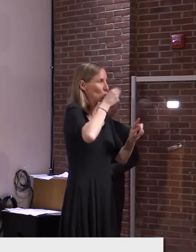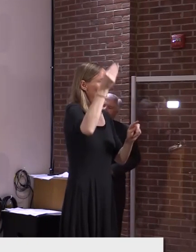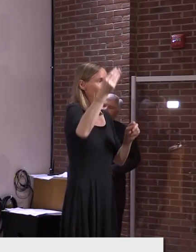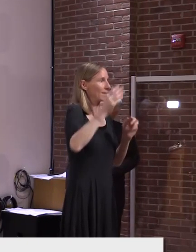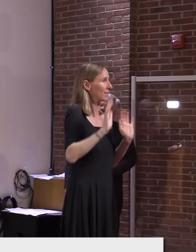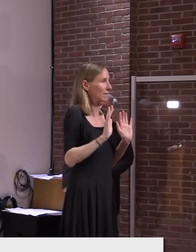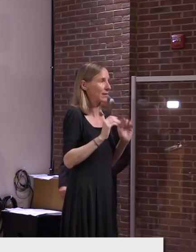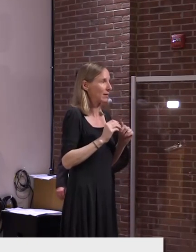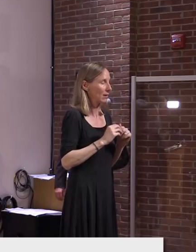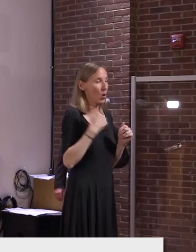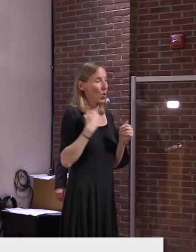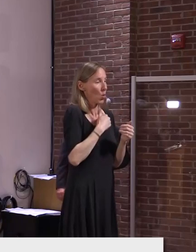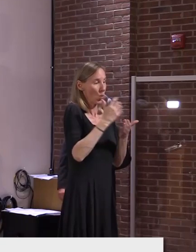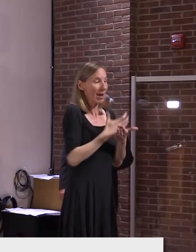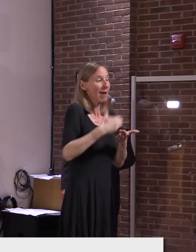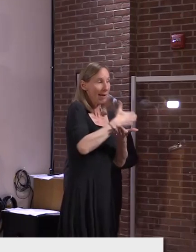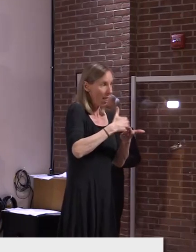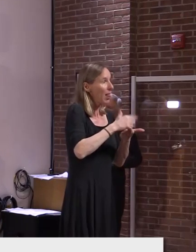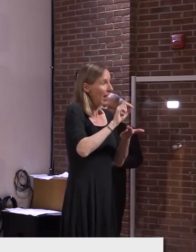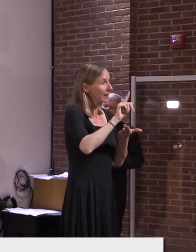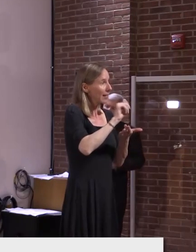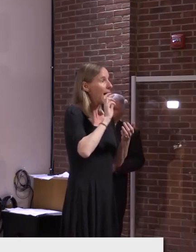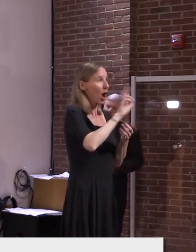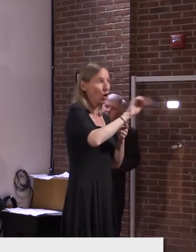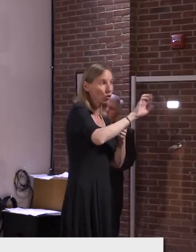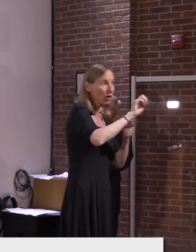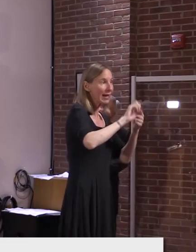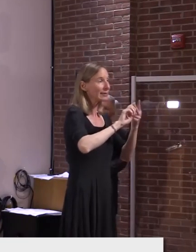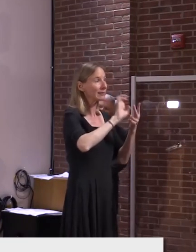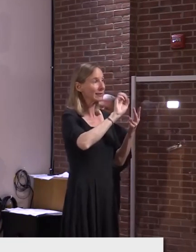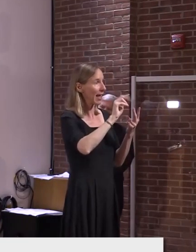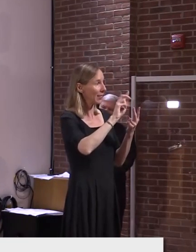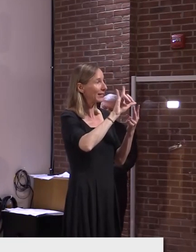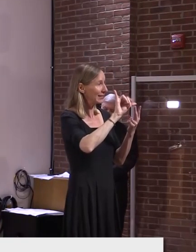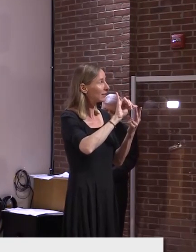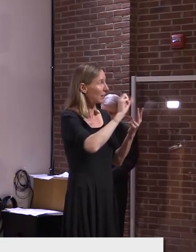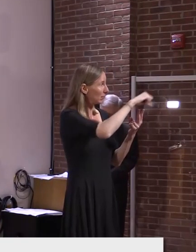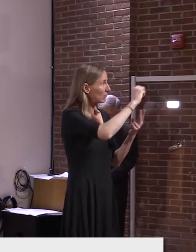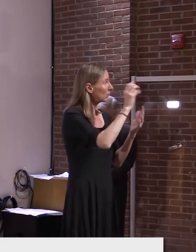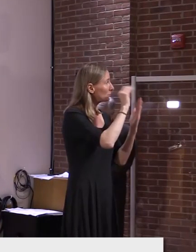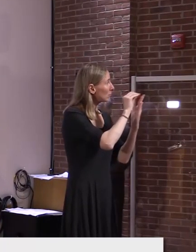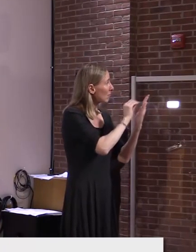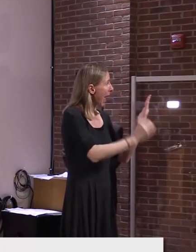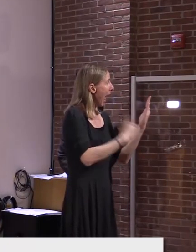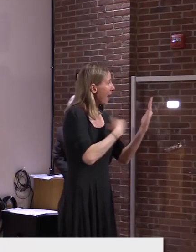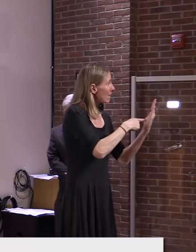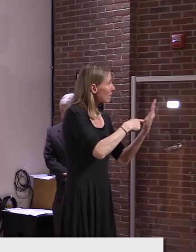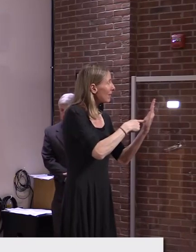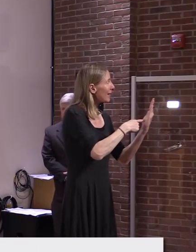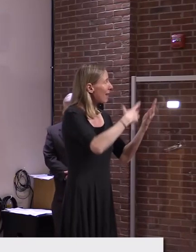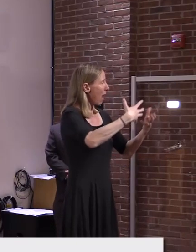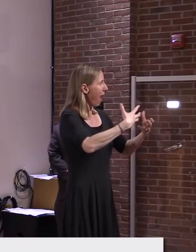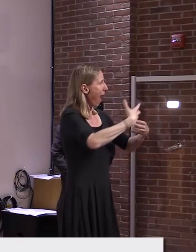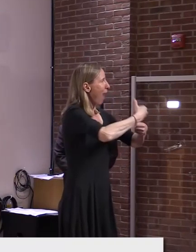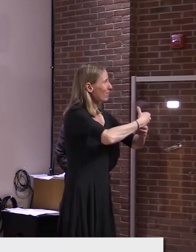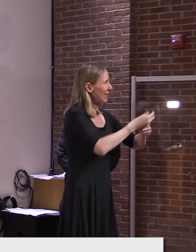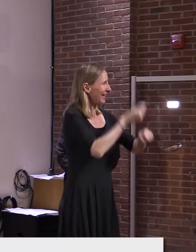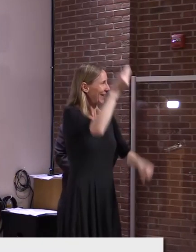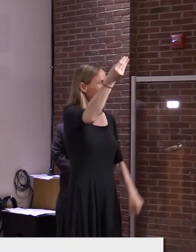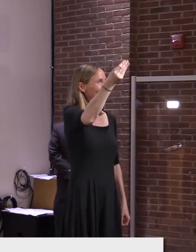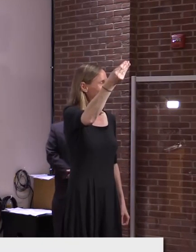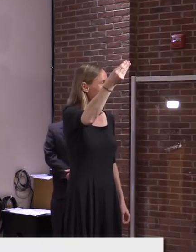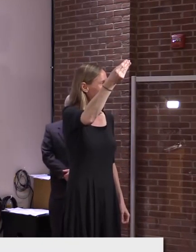We collect data on race and ethnicity, and we share the aggregate information. But CDC, until